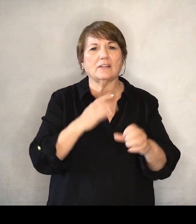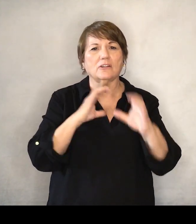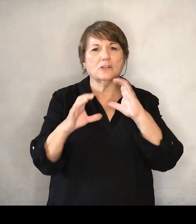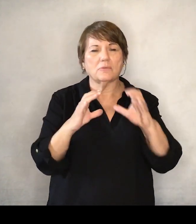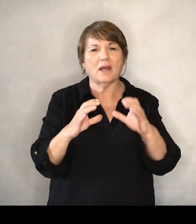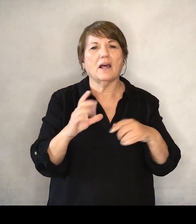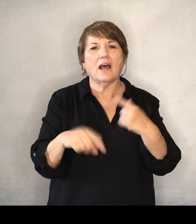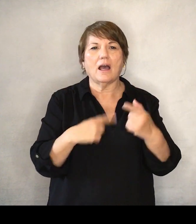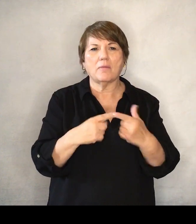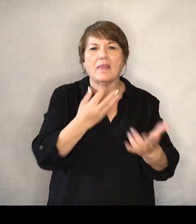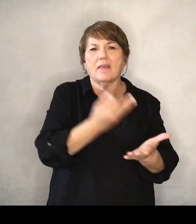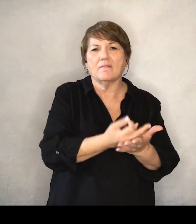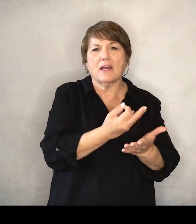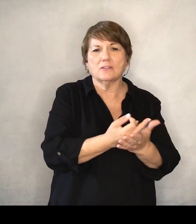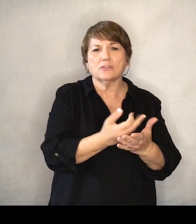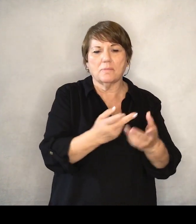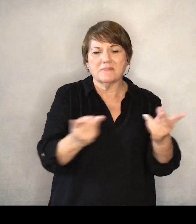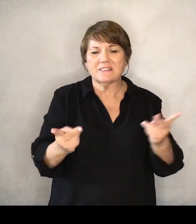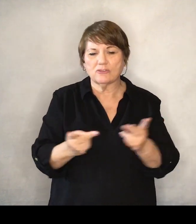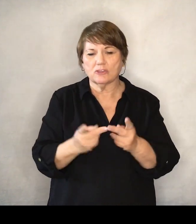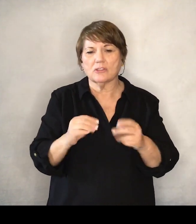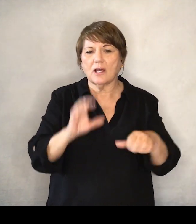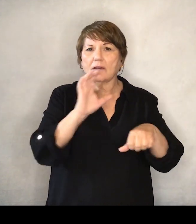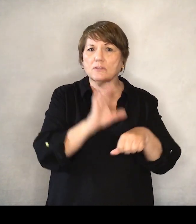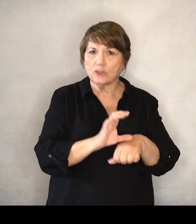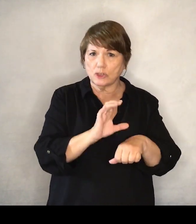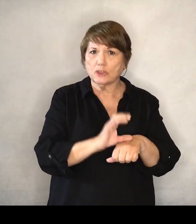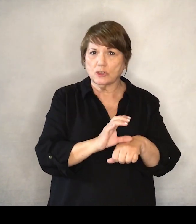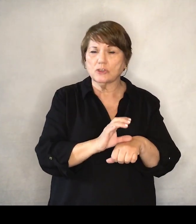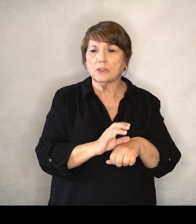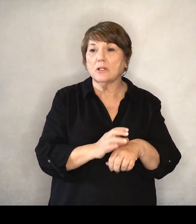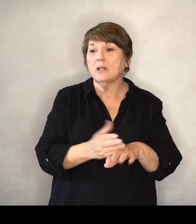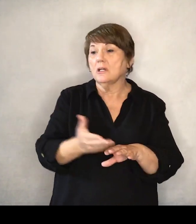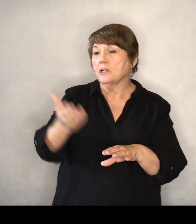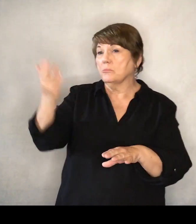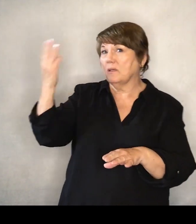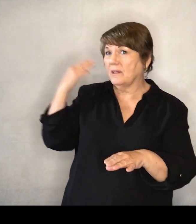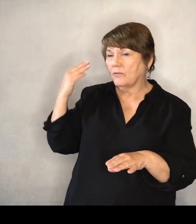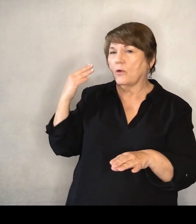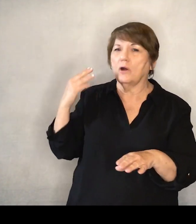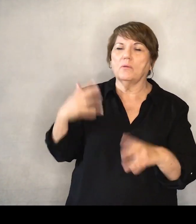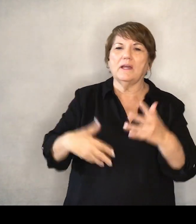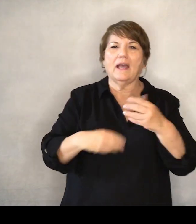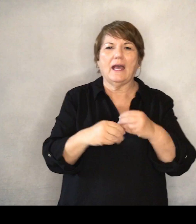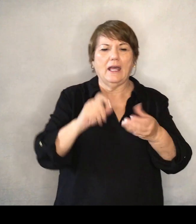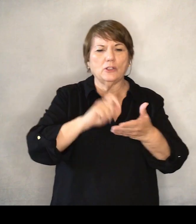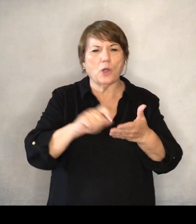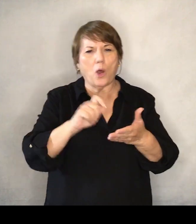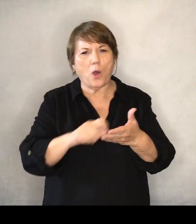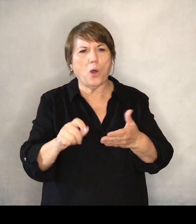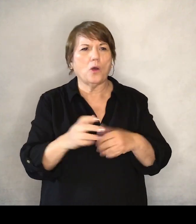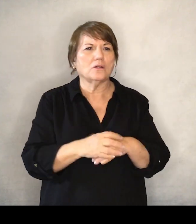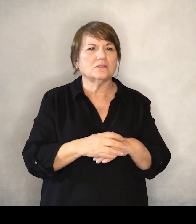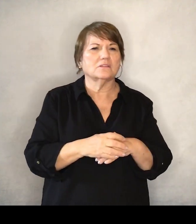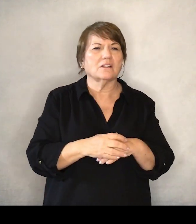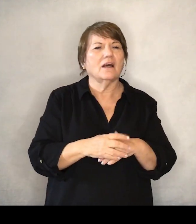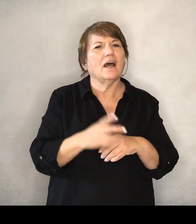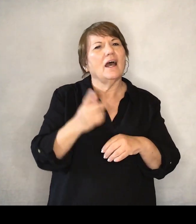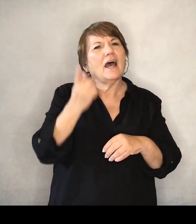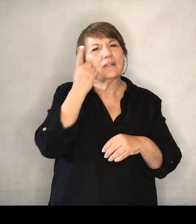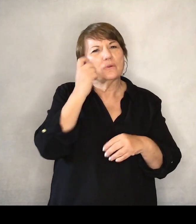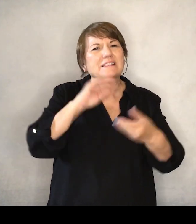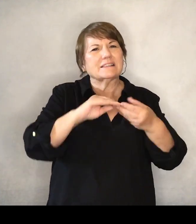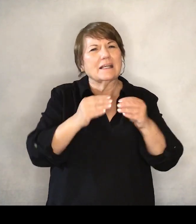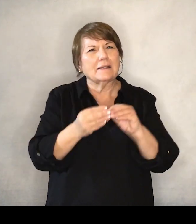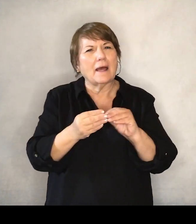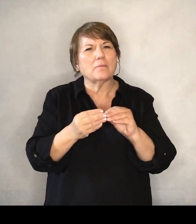financial health and status of the church in different ways. Traditionally, we've put notes and sometimes just numerical updates in our